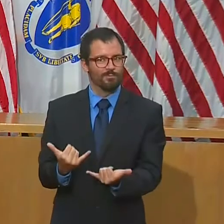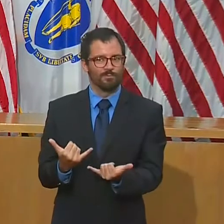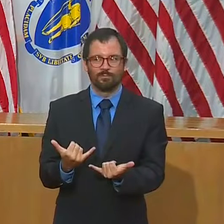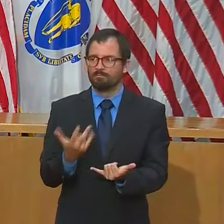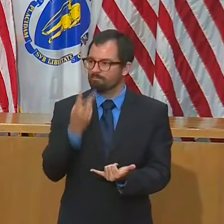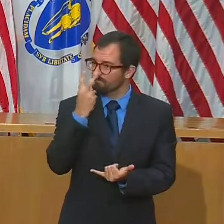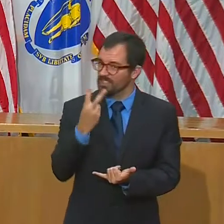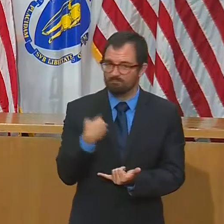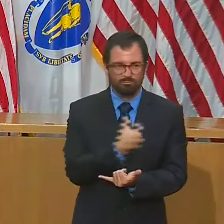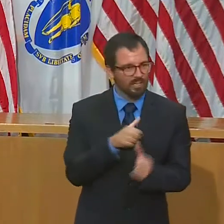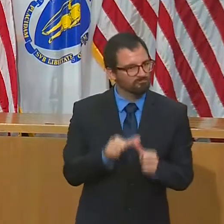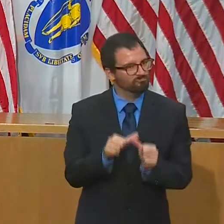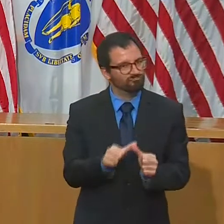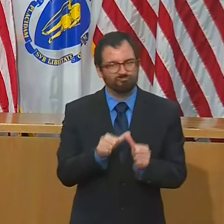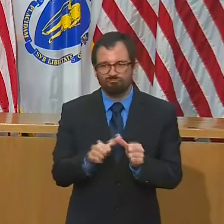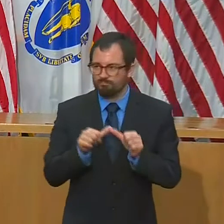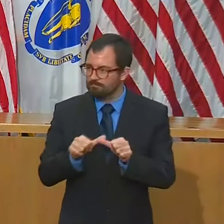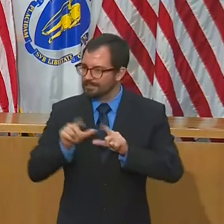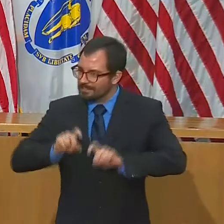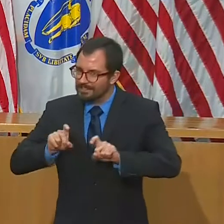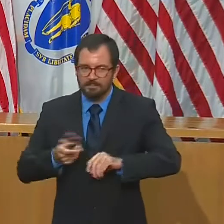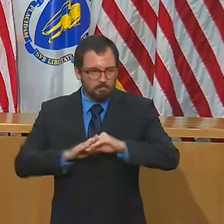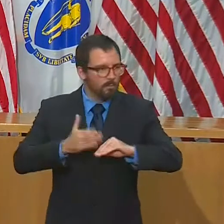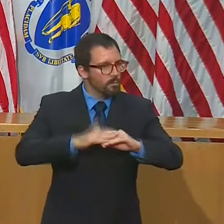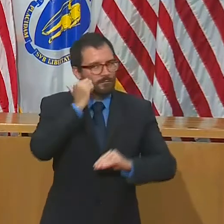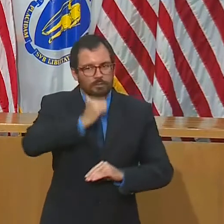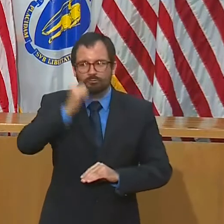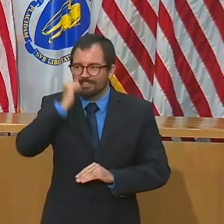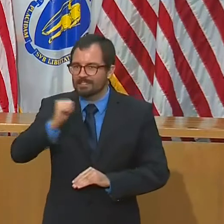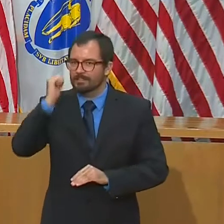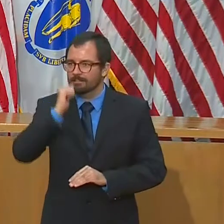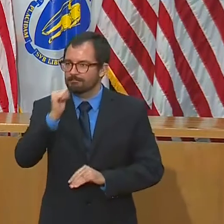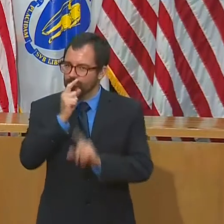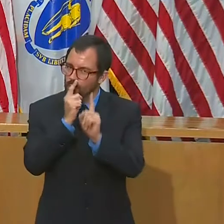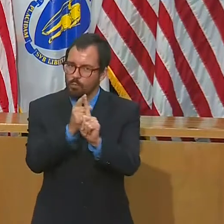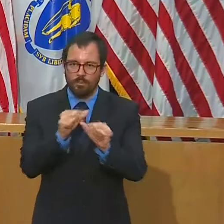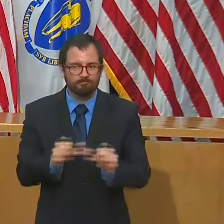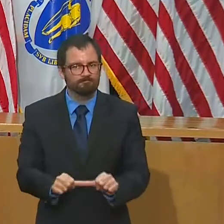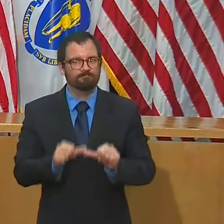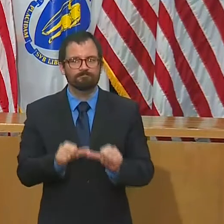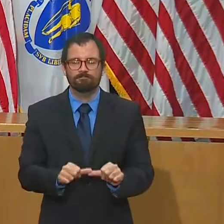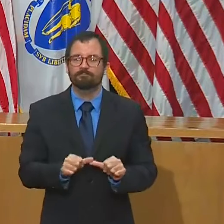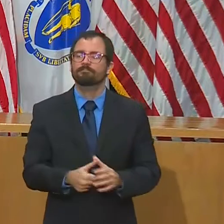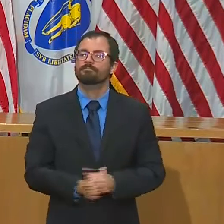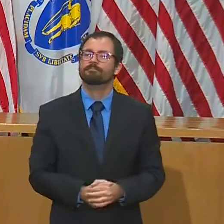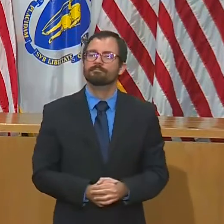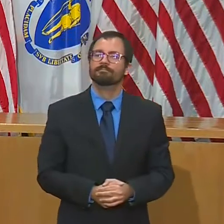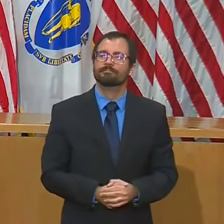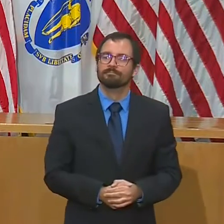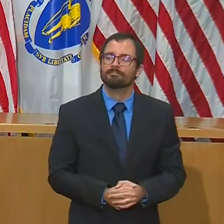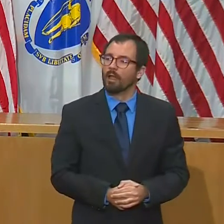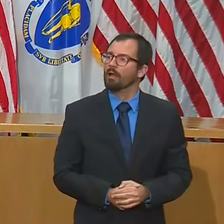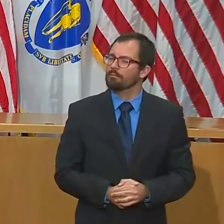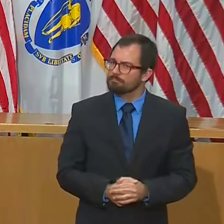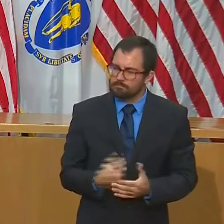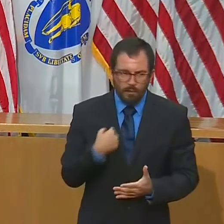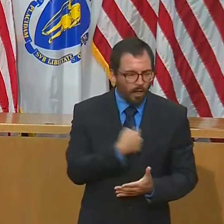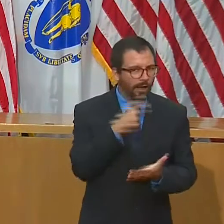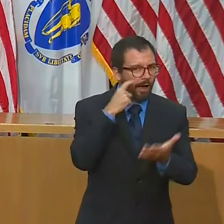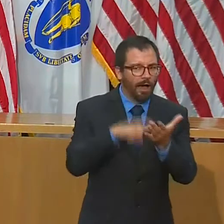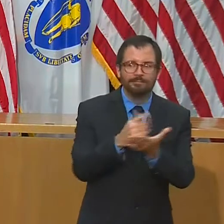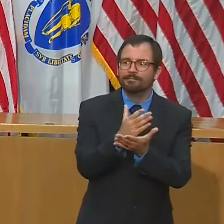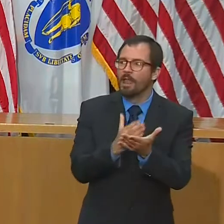of repeat tests performed on individuals, which indicates that people continue to request tests more than once over time and